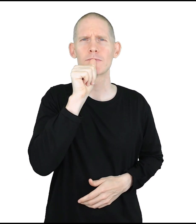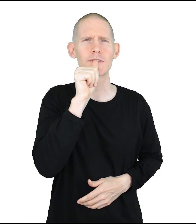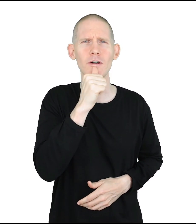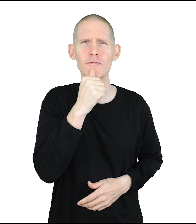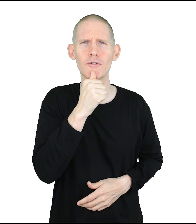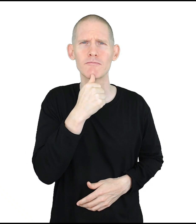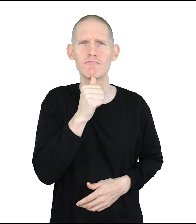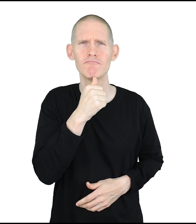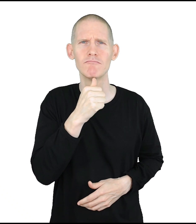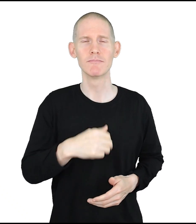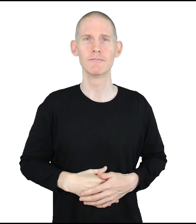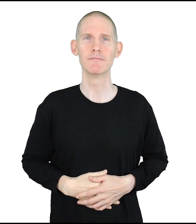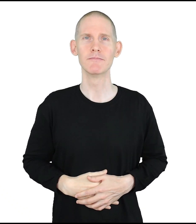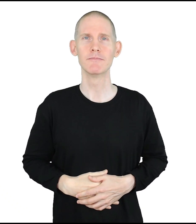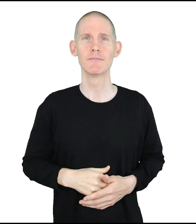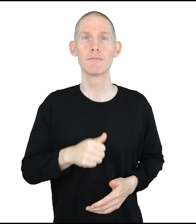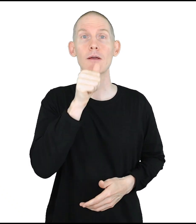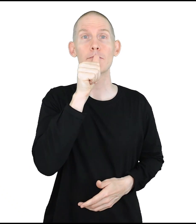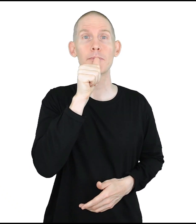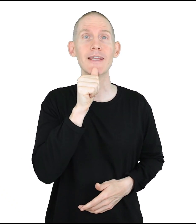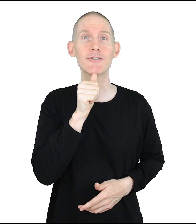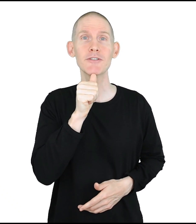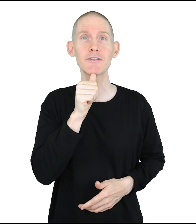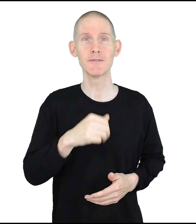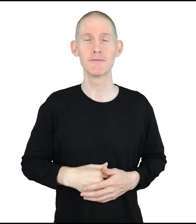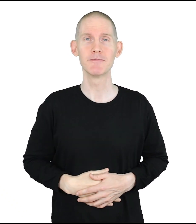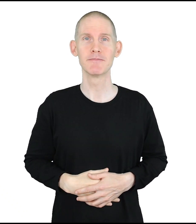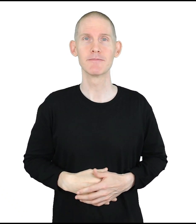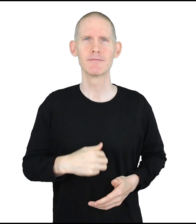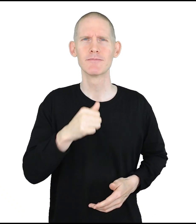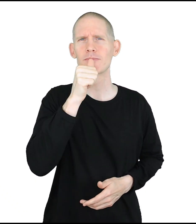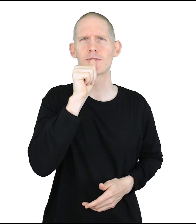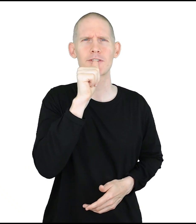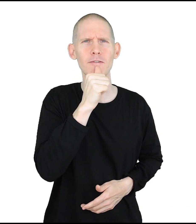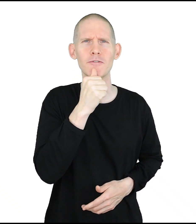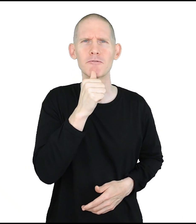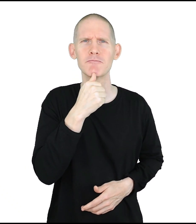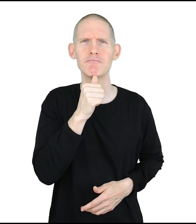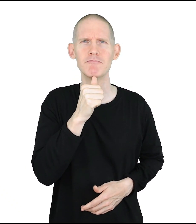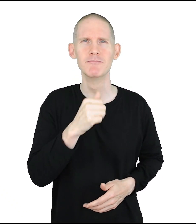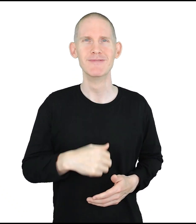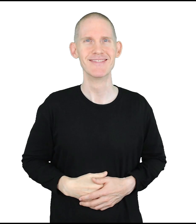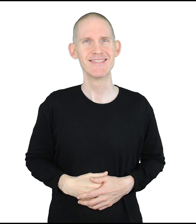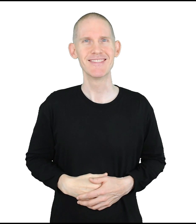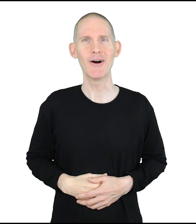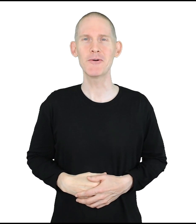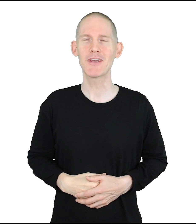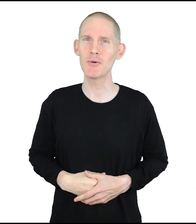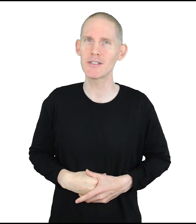Patient, suffer. All right, rest position, sign with me. Let's do it a few